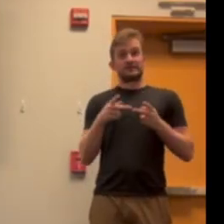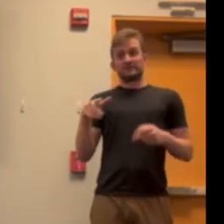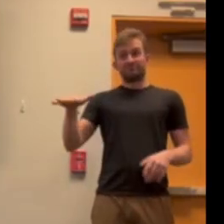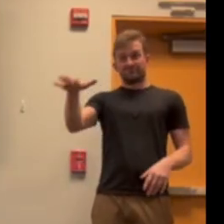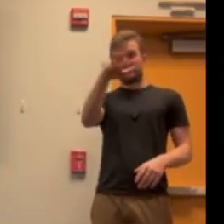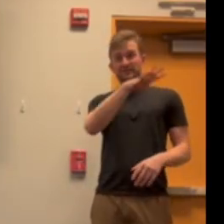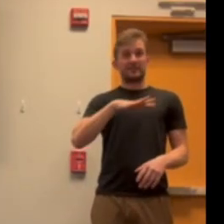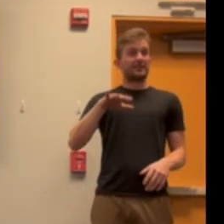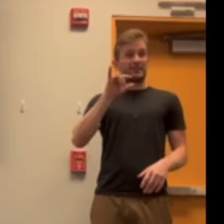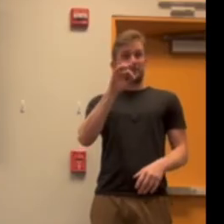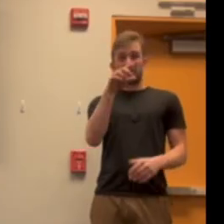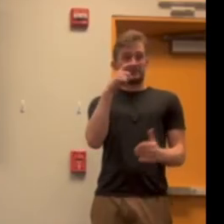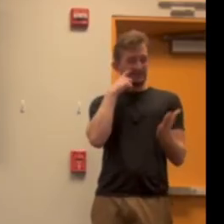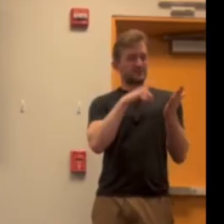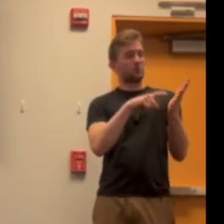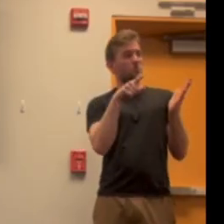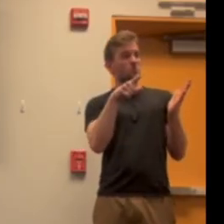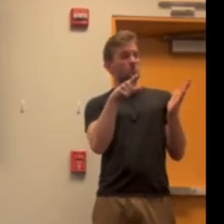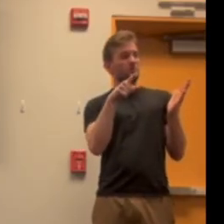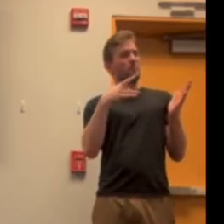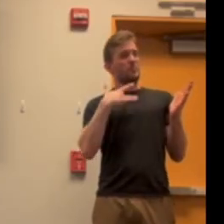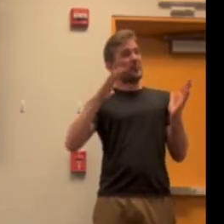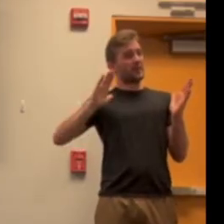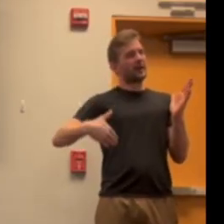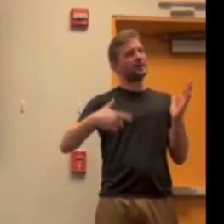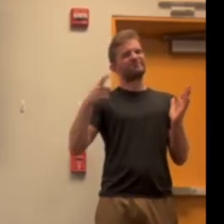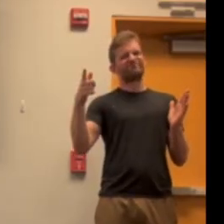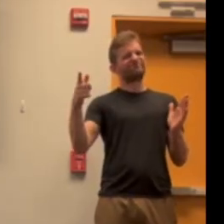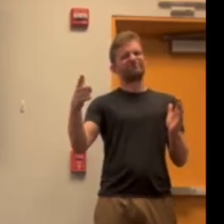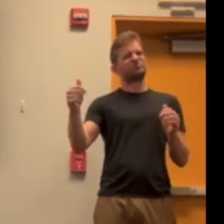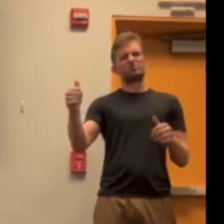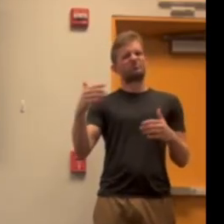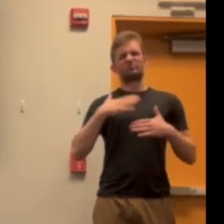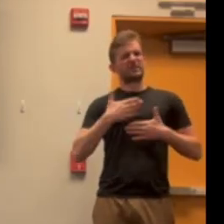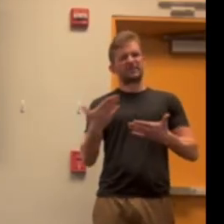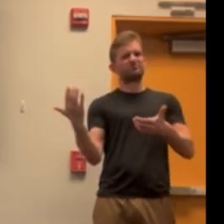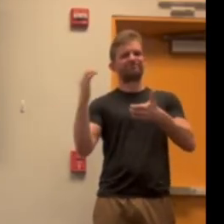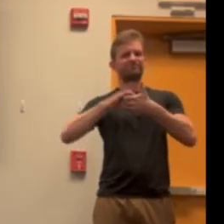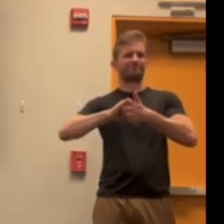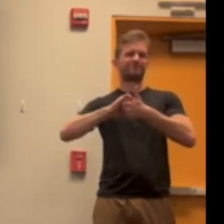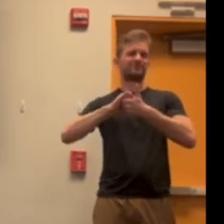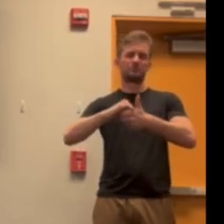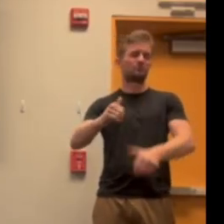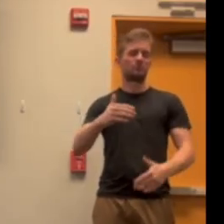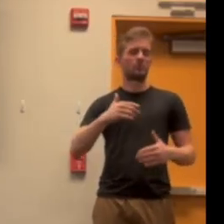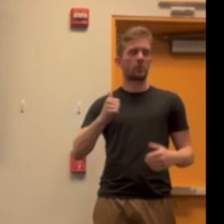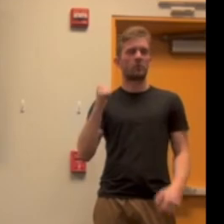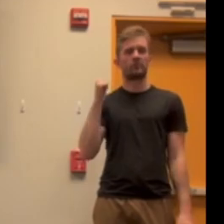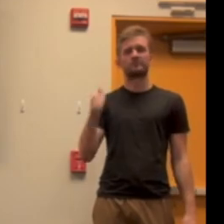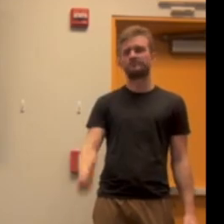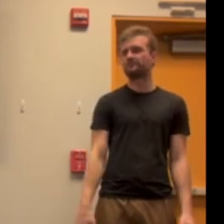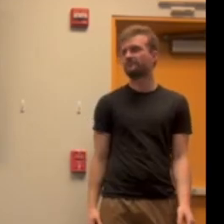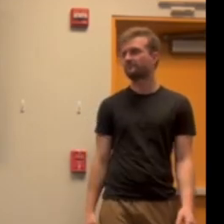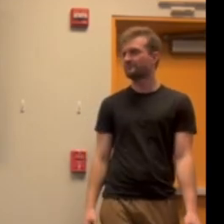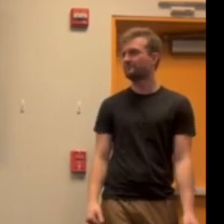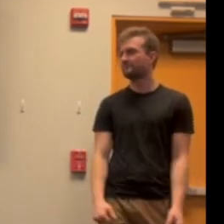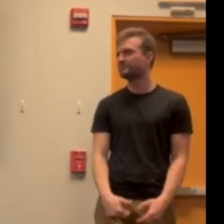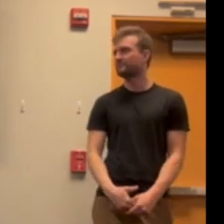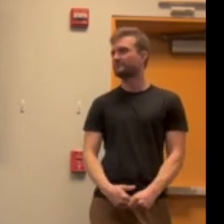They're not going to give you the money back or late fees back. They will just take their money and go. Or you'll just wake up one day and your phone bill just won't